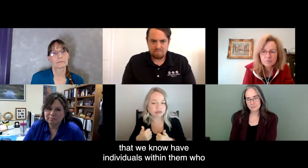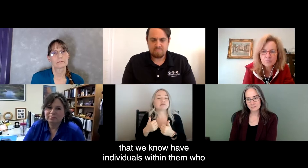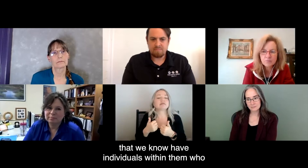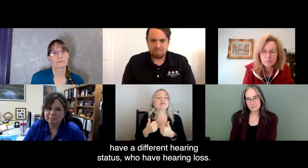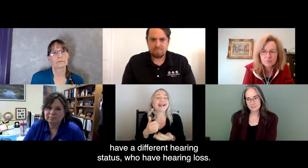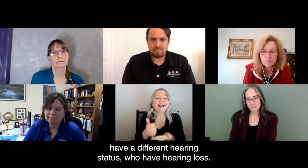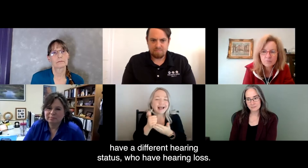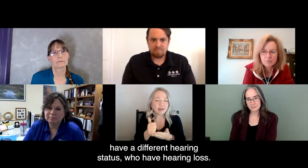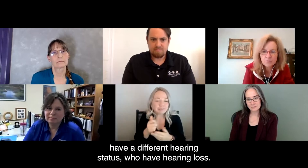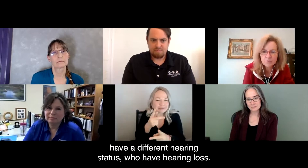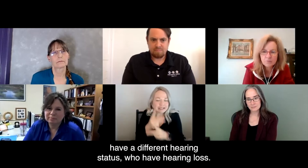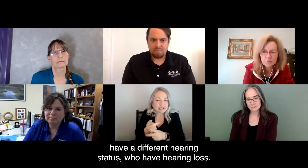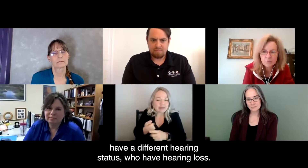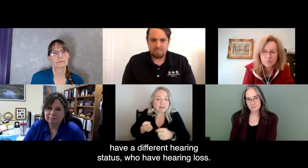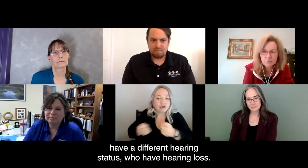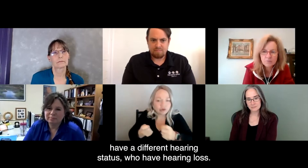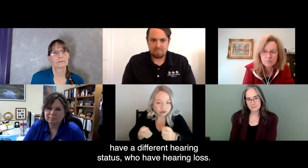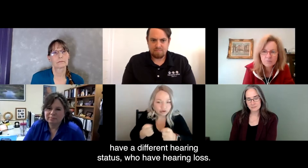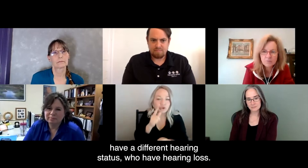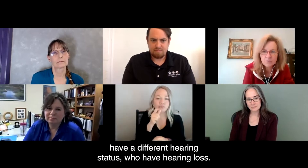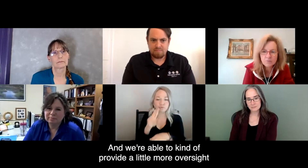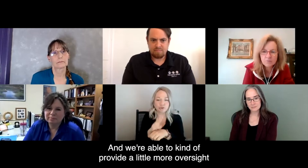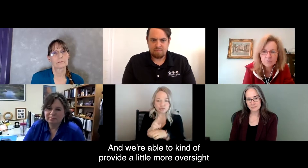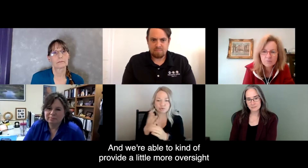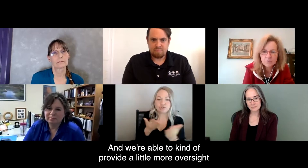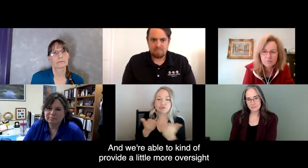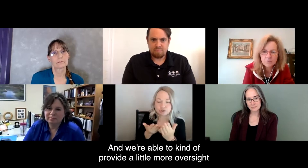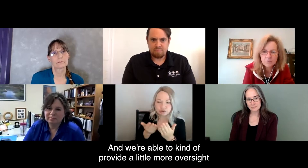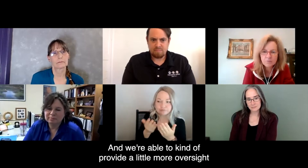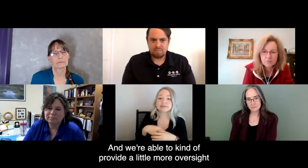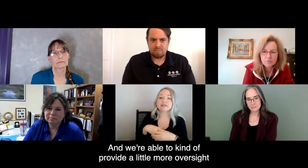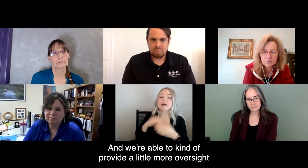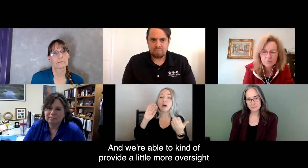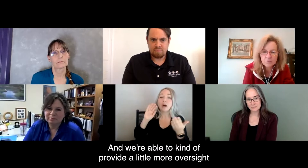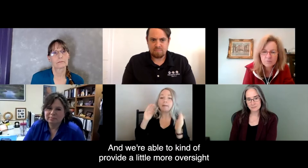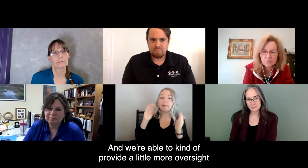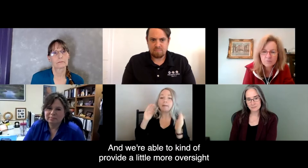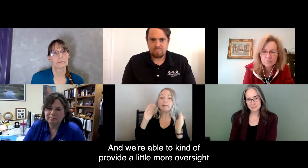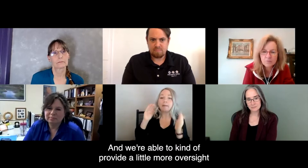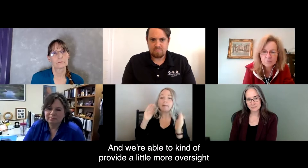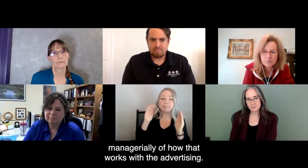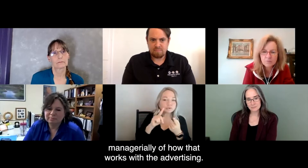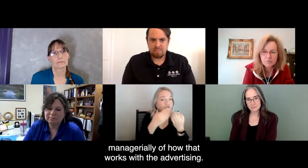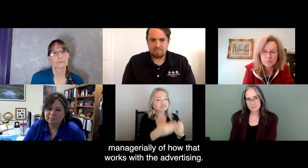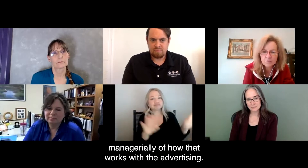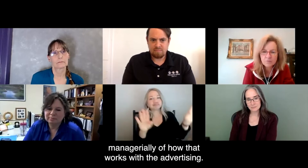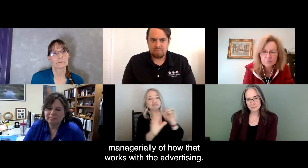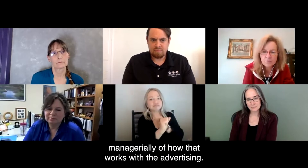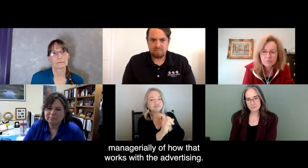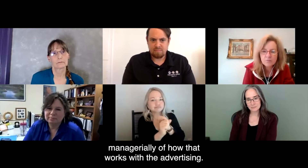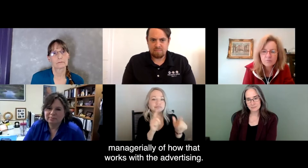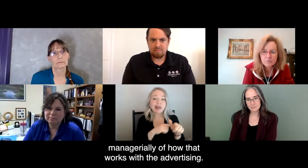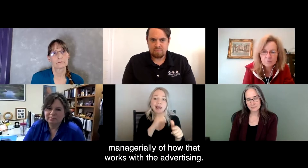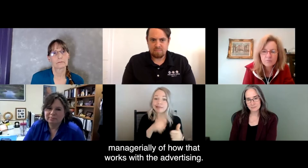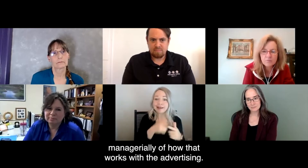individuals within them who have a different hearing status, who have hearing loss, and we're able to kind of provide a little more oversight managerially of how